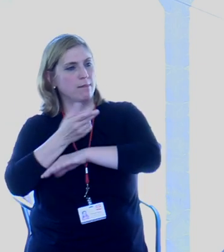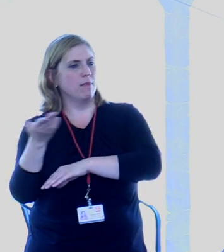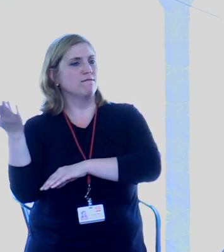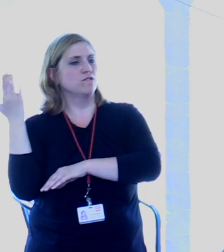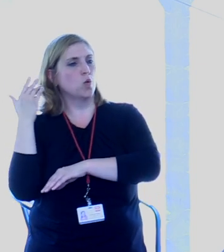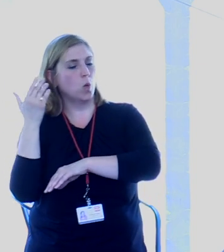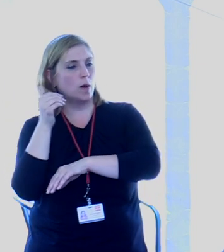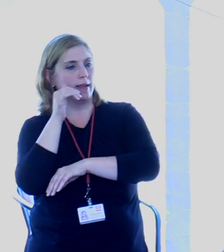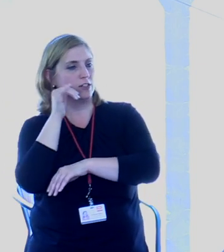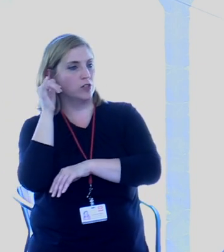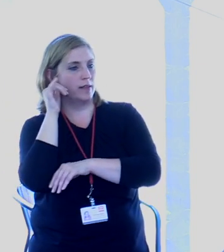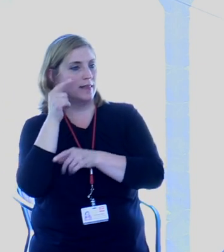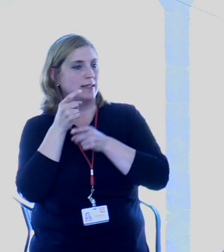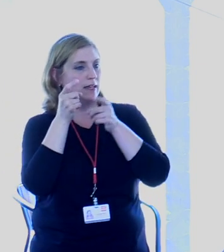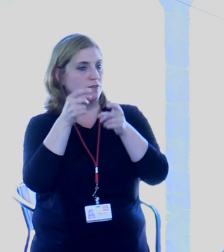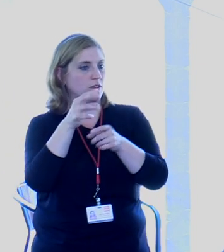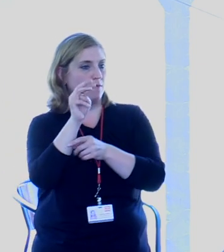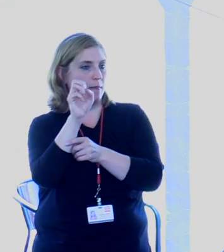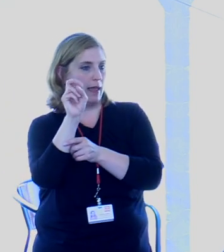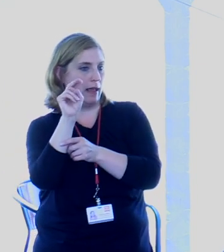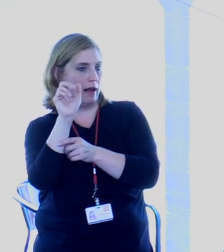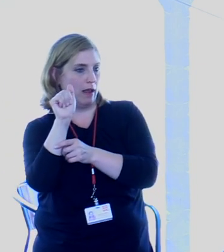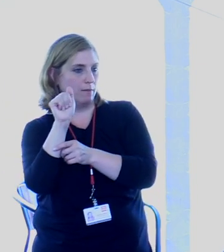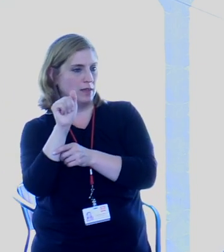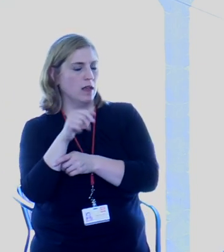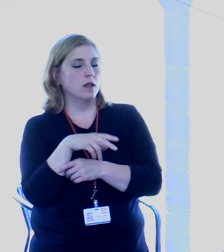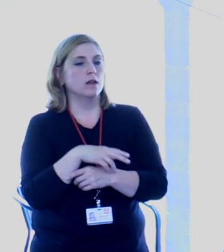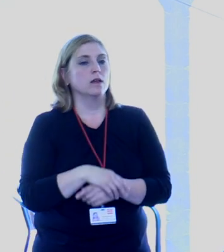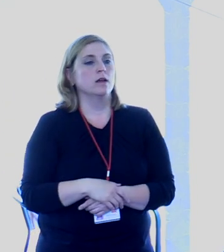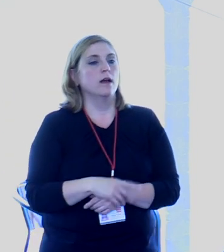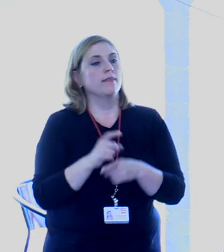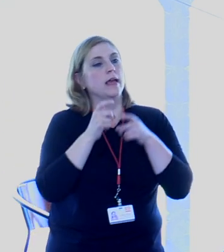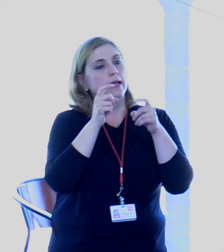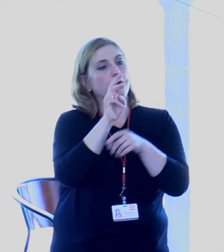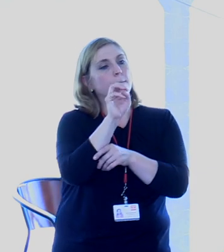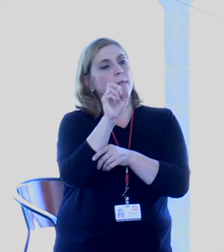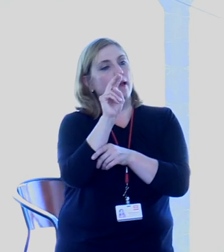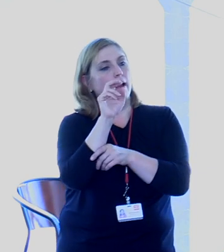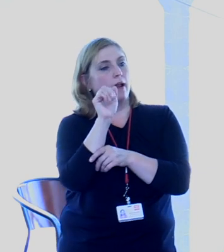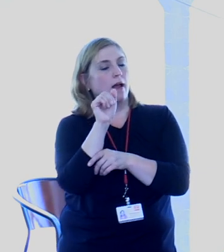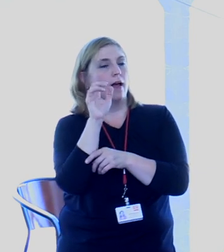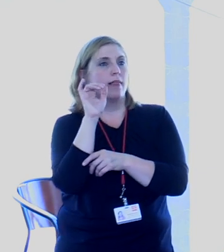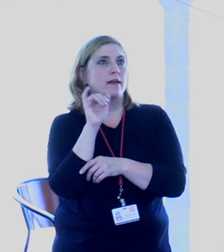the gift of the manna. The gift of the manna